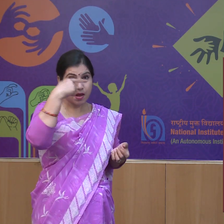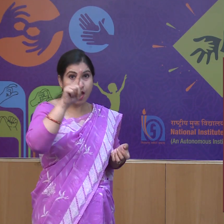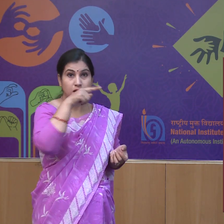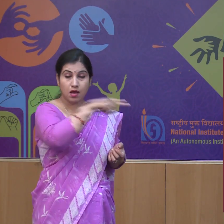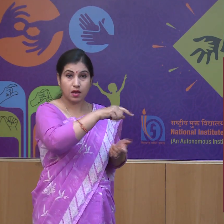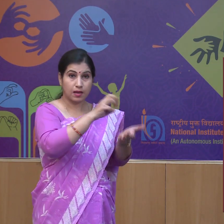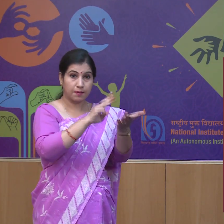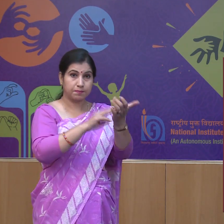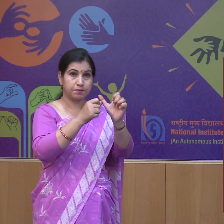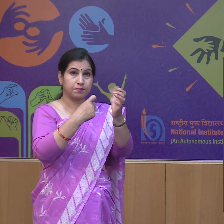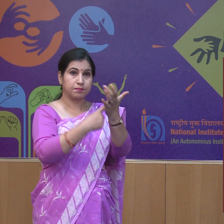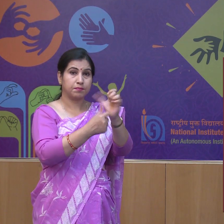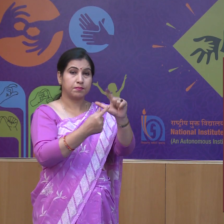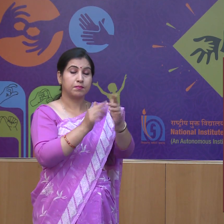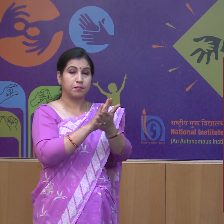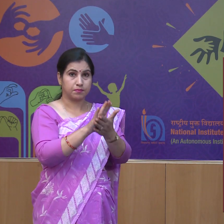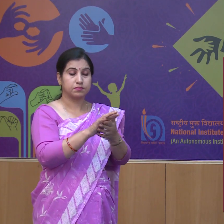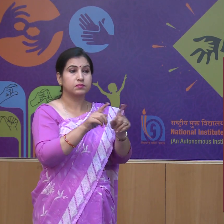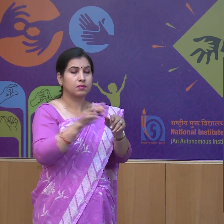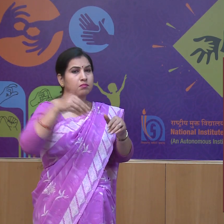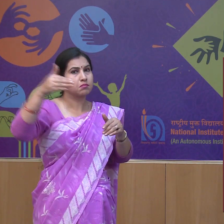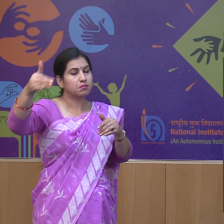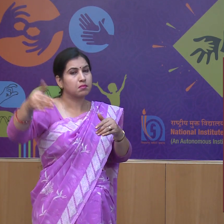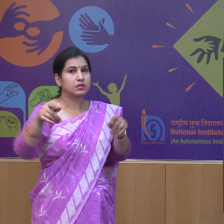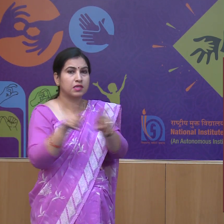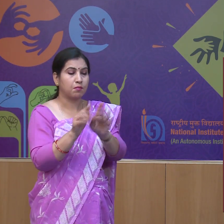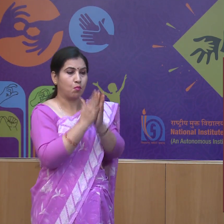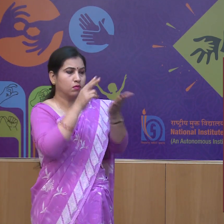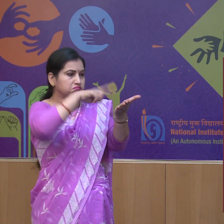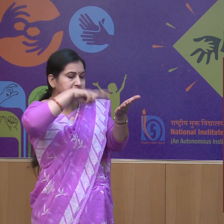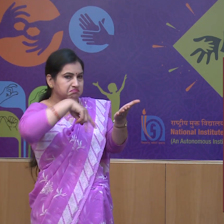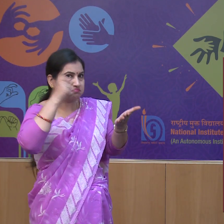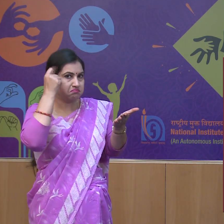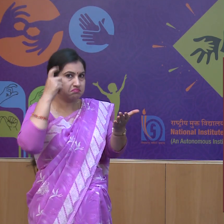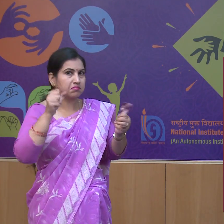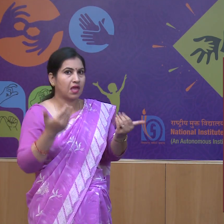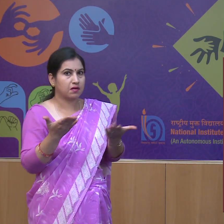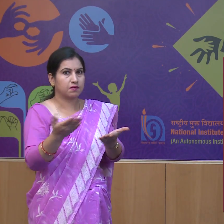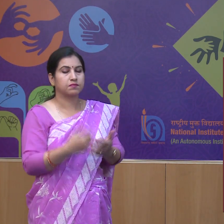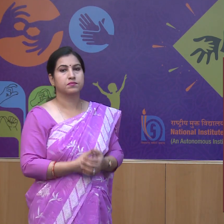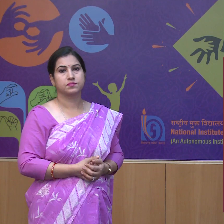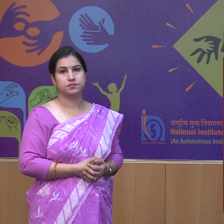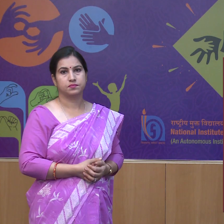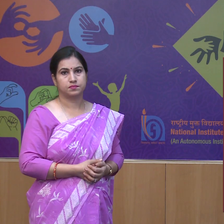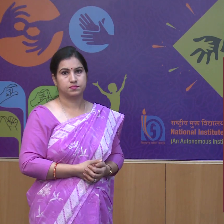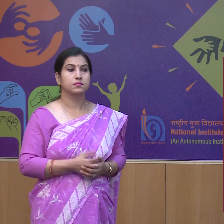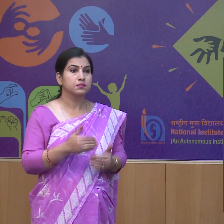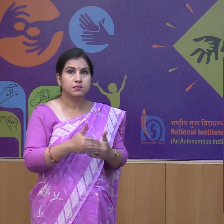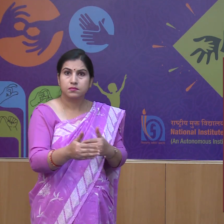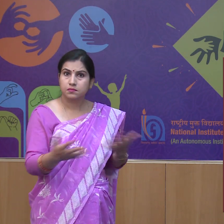which you will study in detail in later parts of this chapter. However,